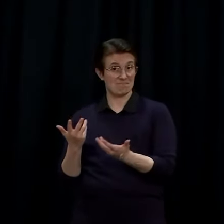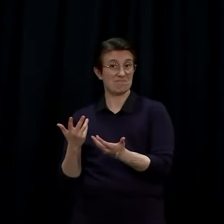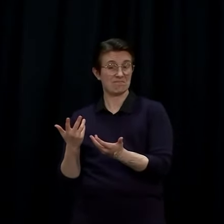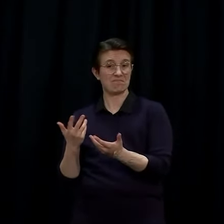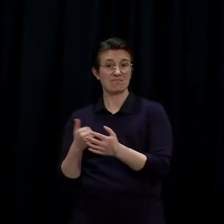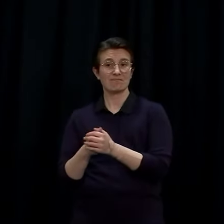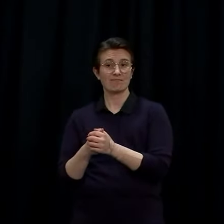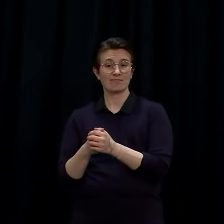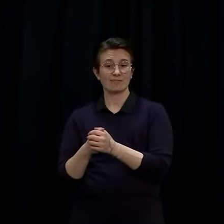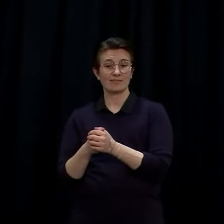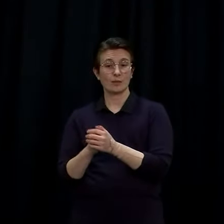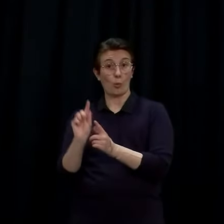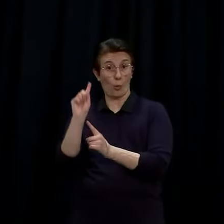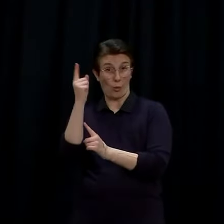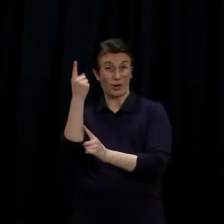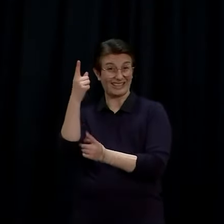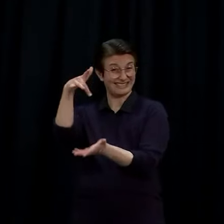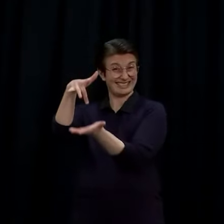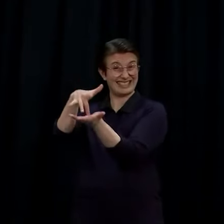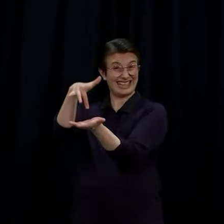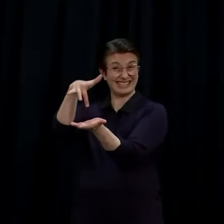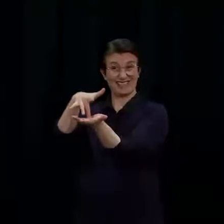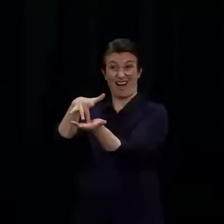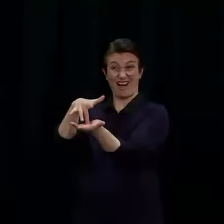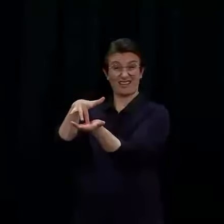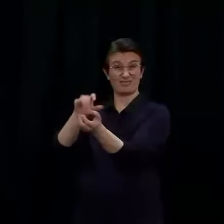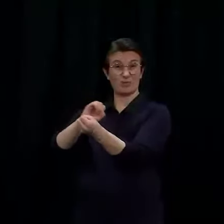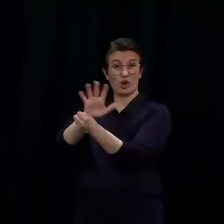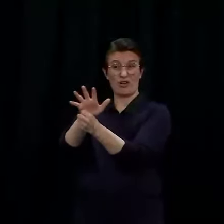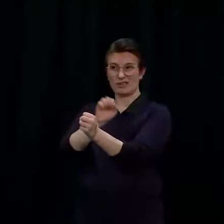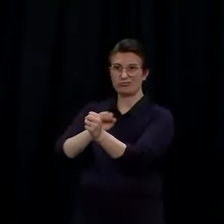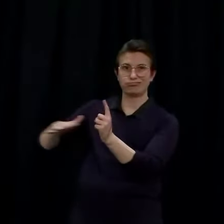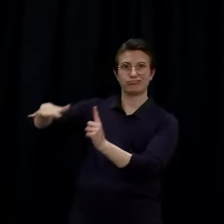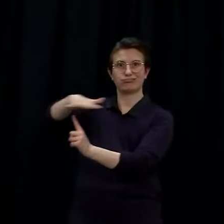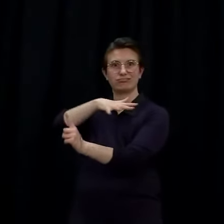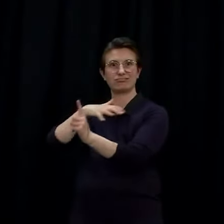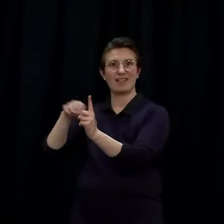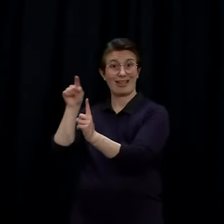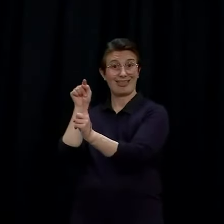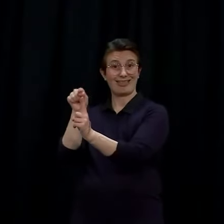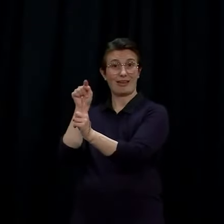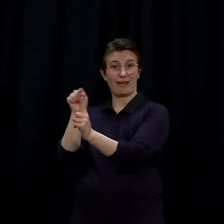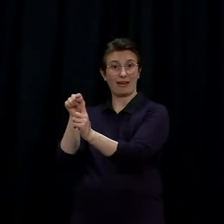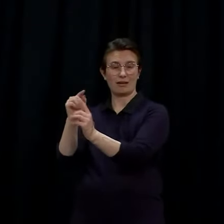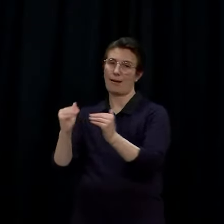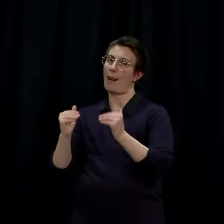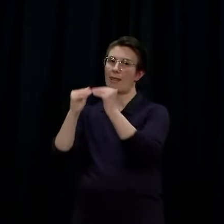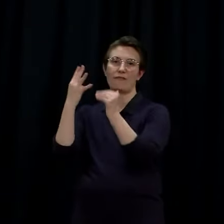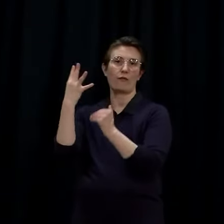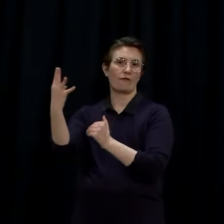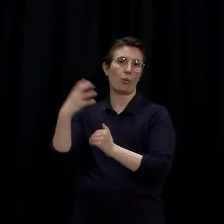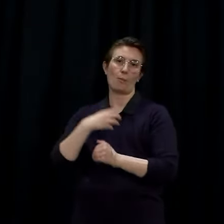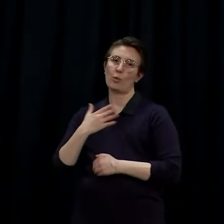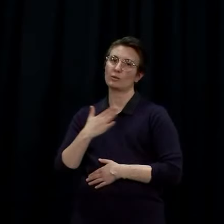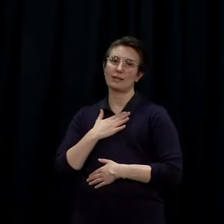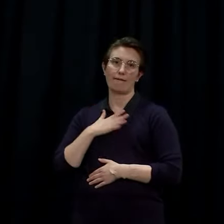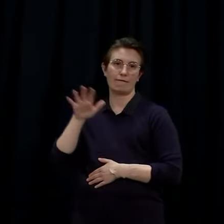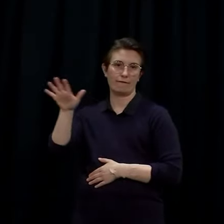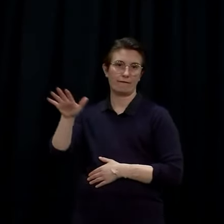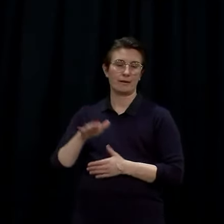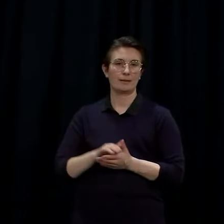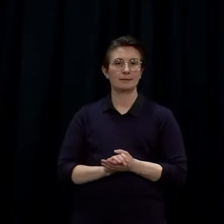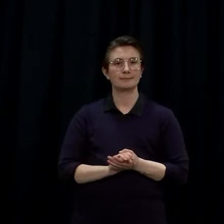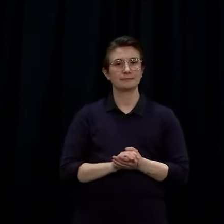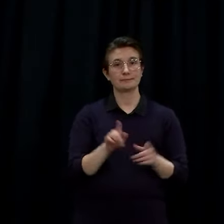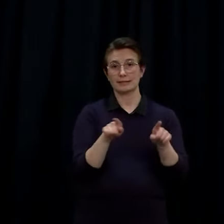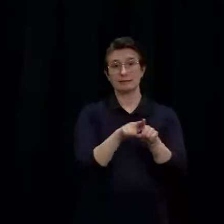is, level 4 is better than where we previously might have used level 3. And I think possibly a lot of Aucklanders would have felt quite